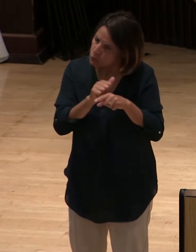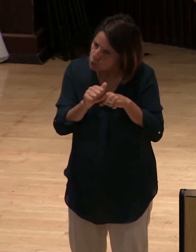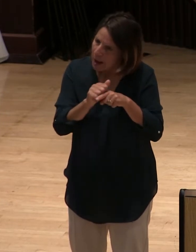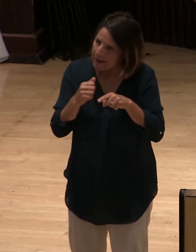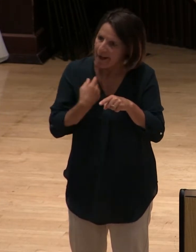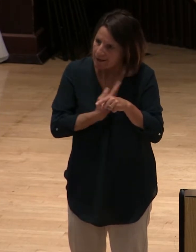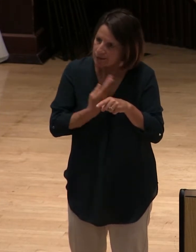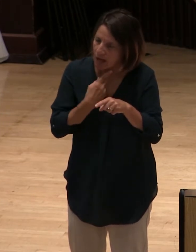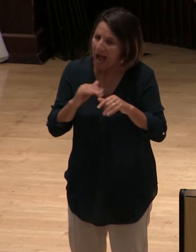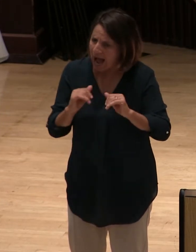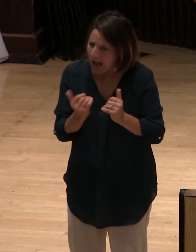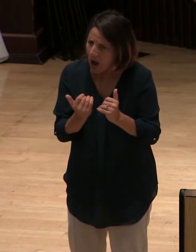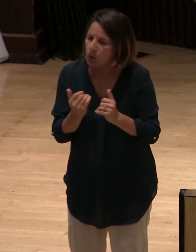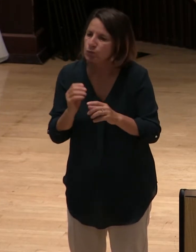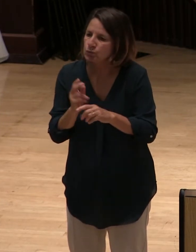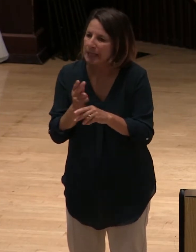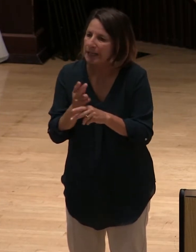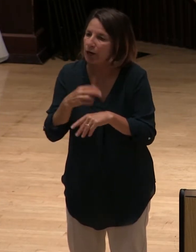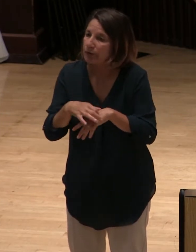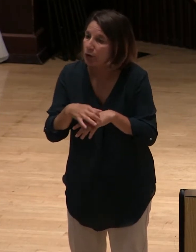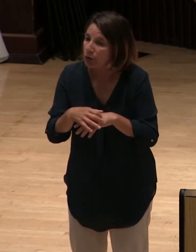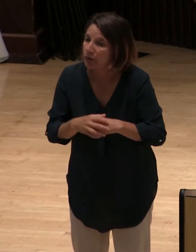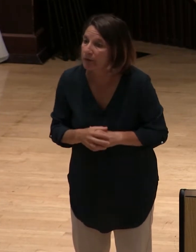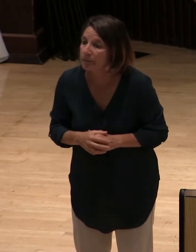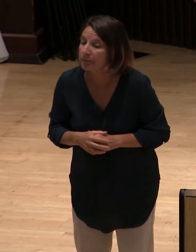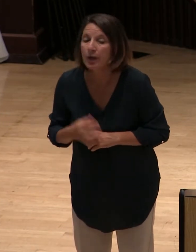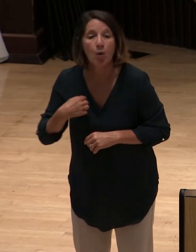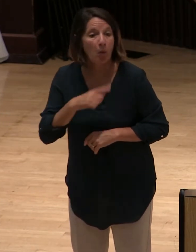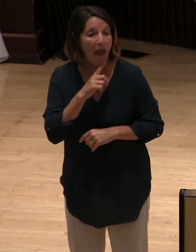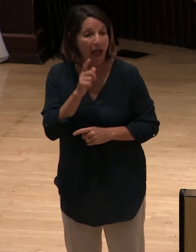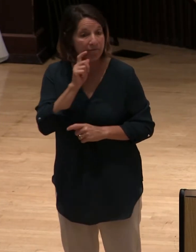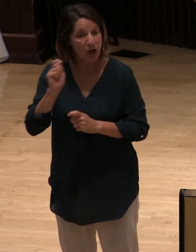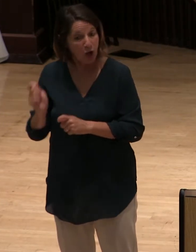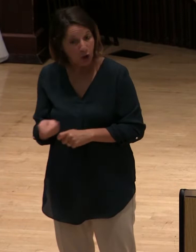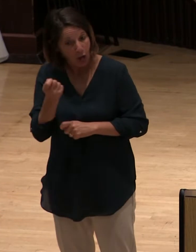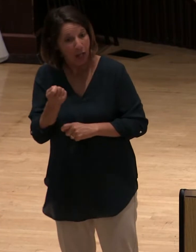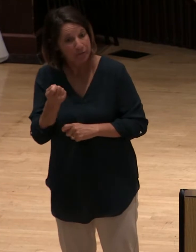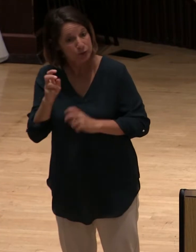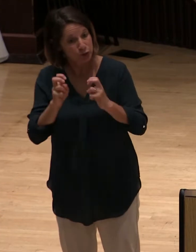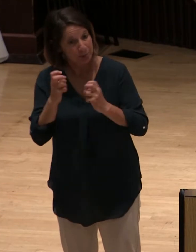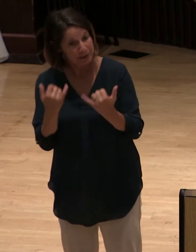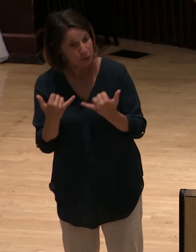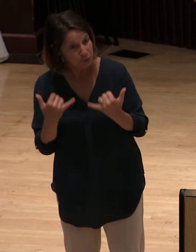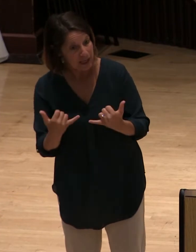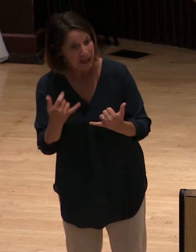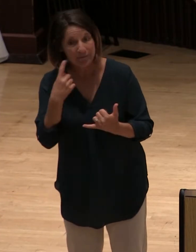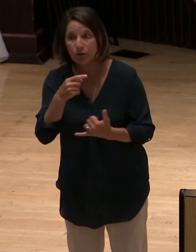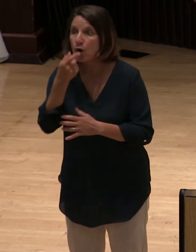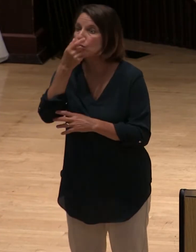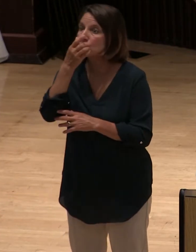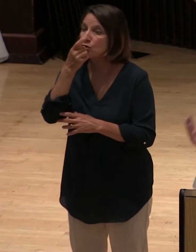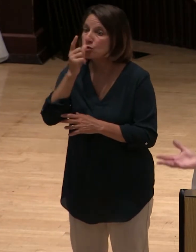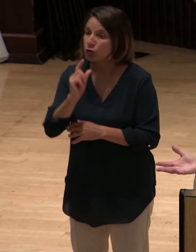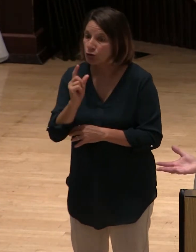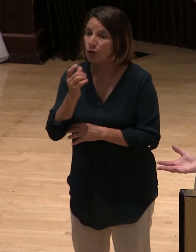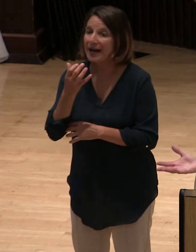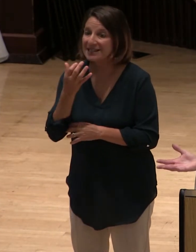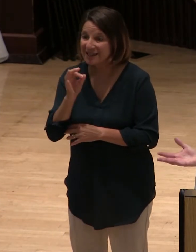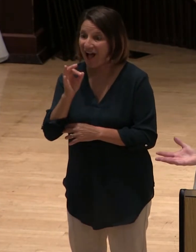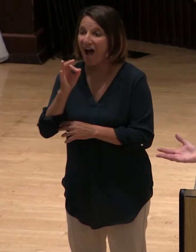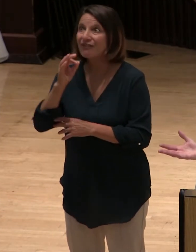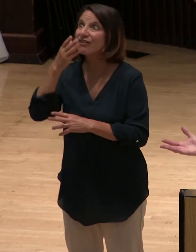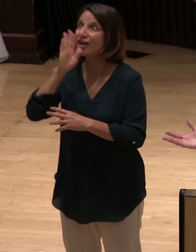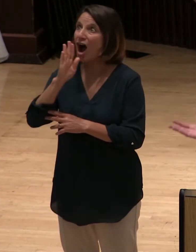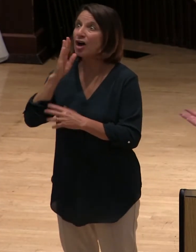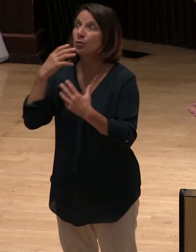In this parish, we have a heck of a lot of fun. We have a golf tournament today for Grace of God, and Reverend Myra is going to golf. Is that funny?